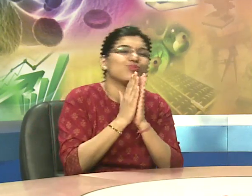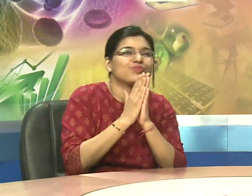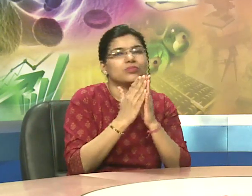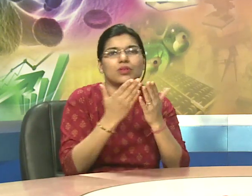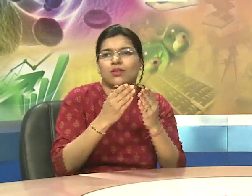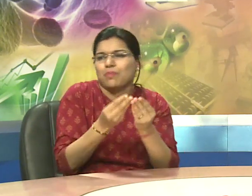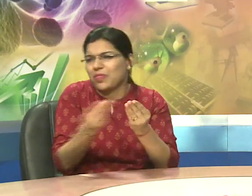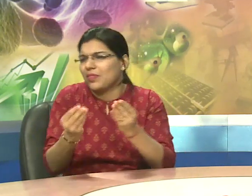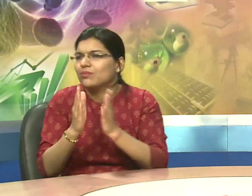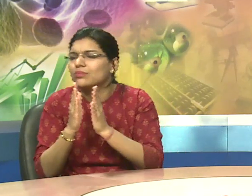Jammu,